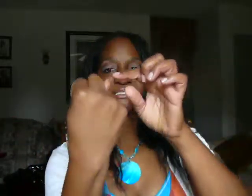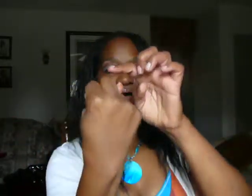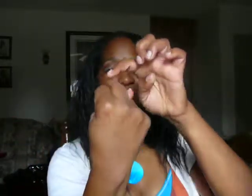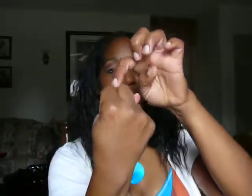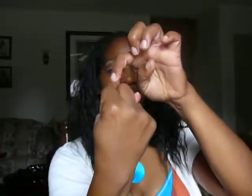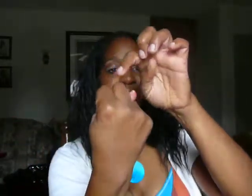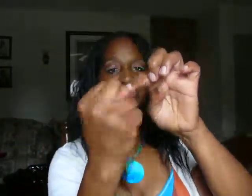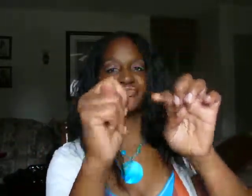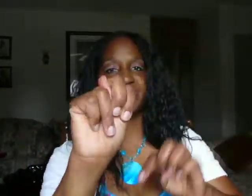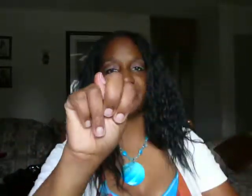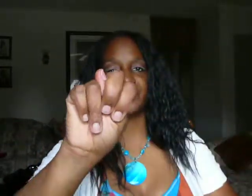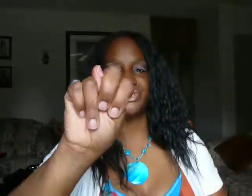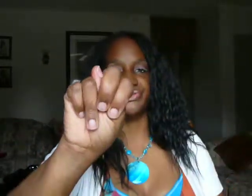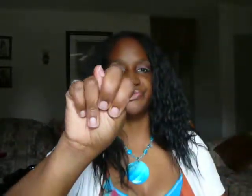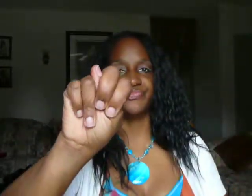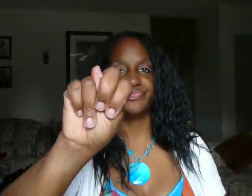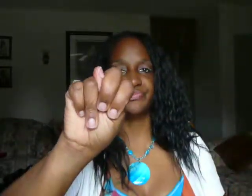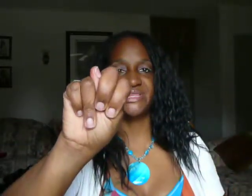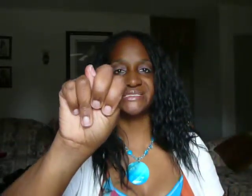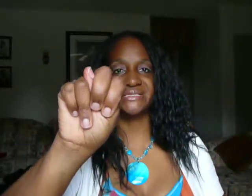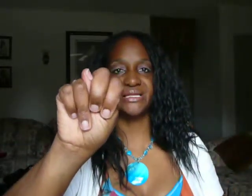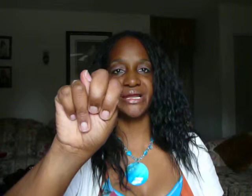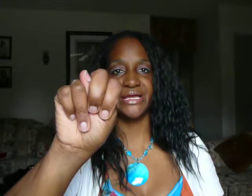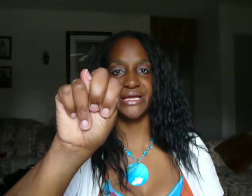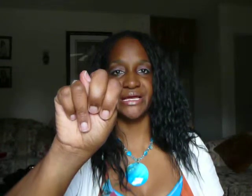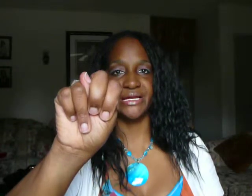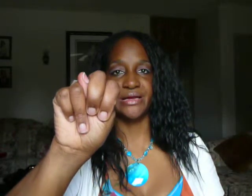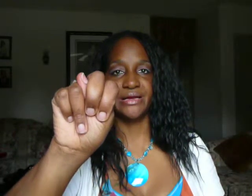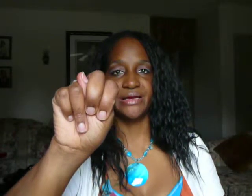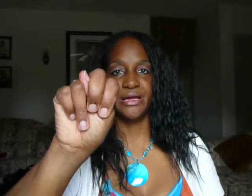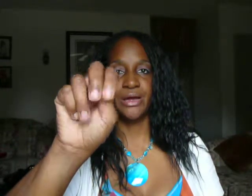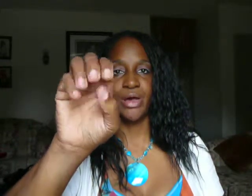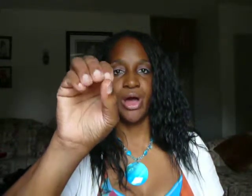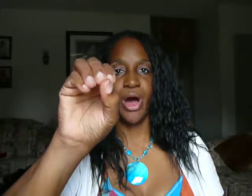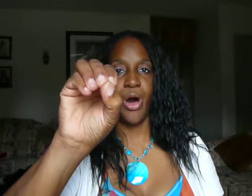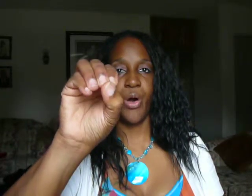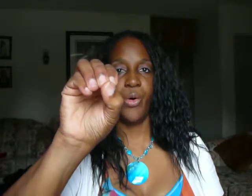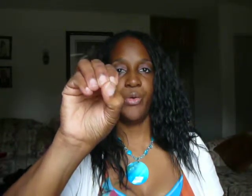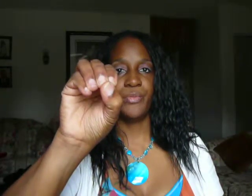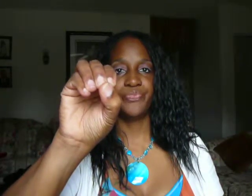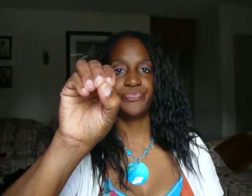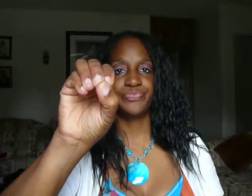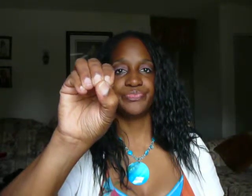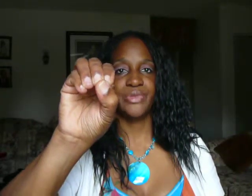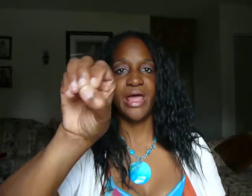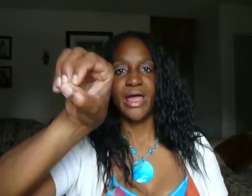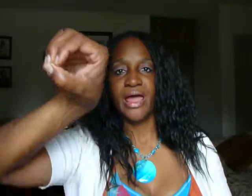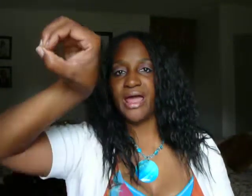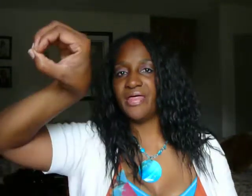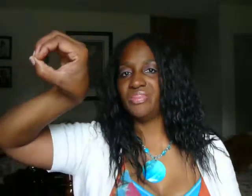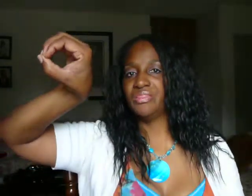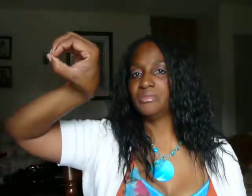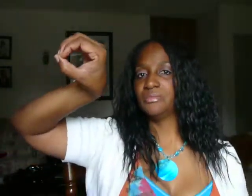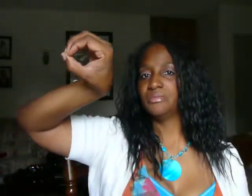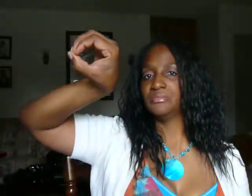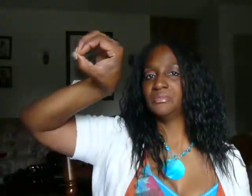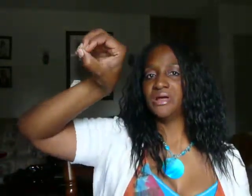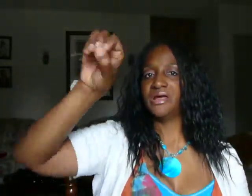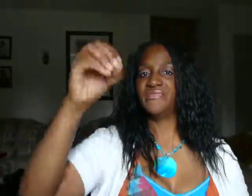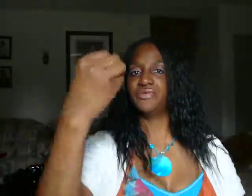up between those 2. This is the letter N. O, and if you